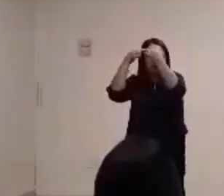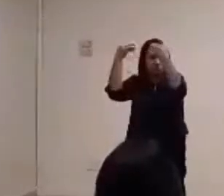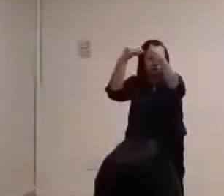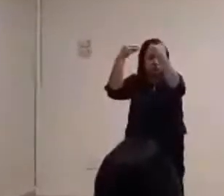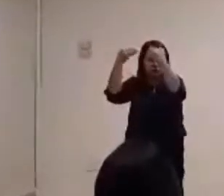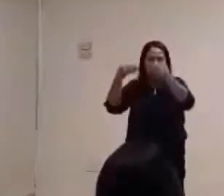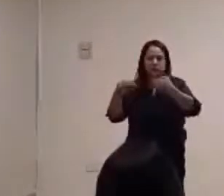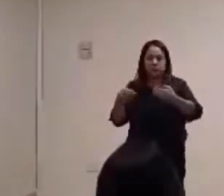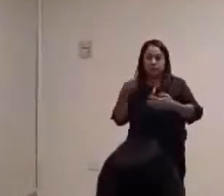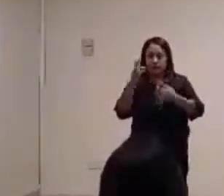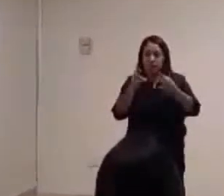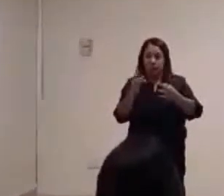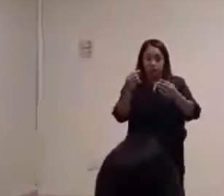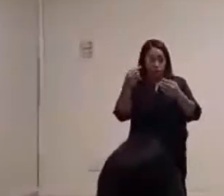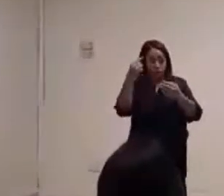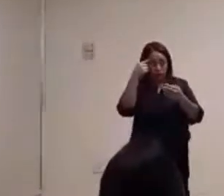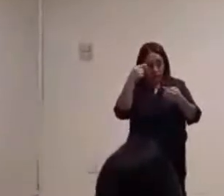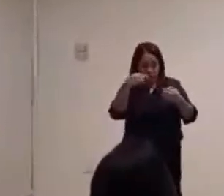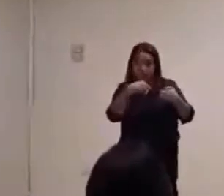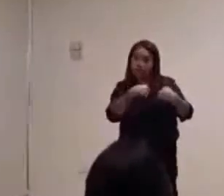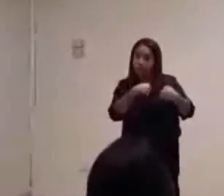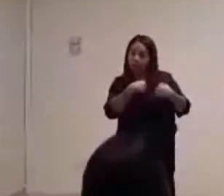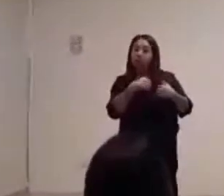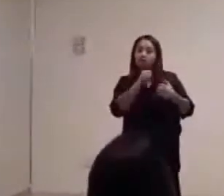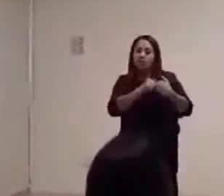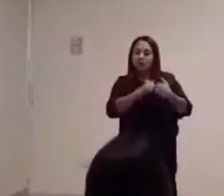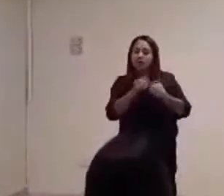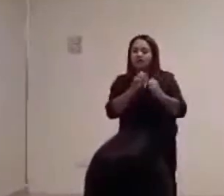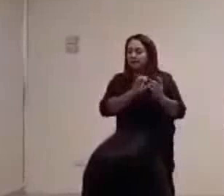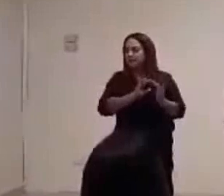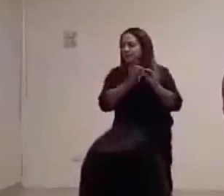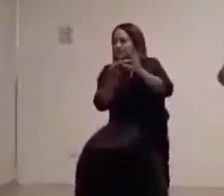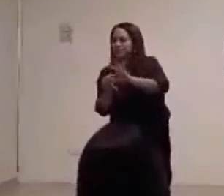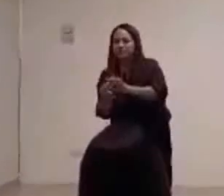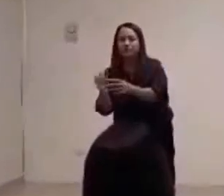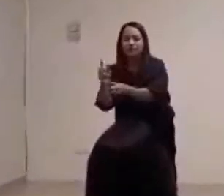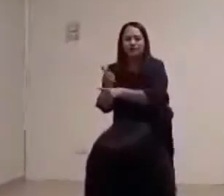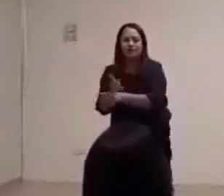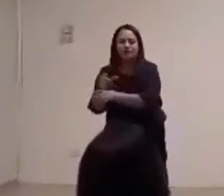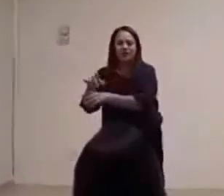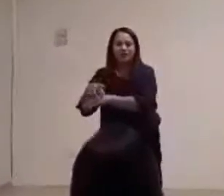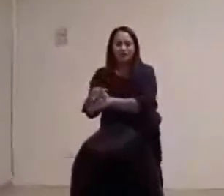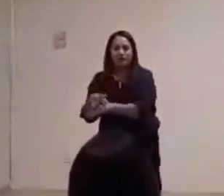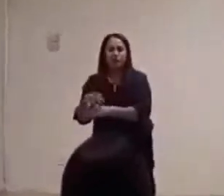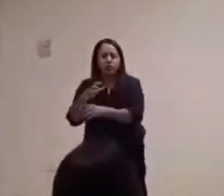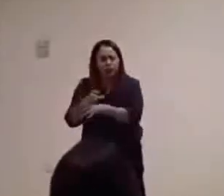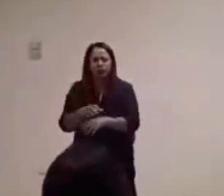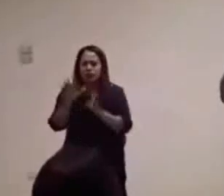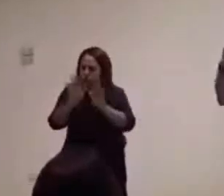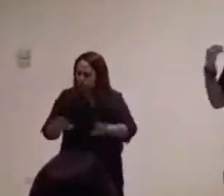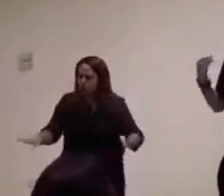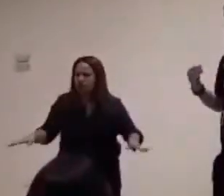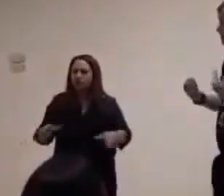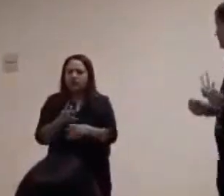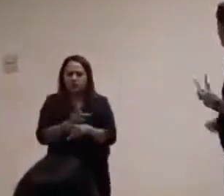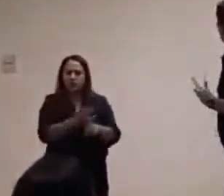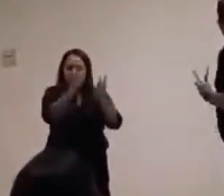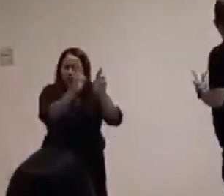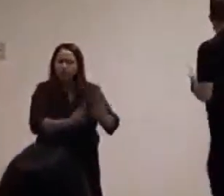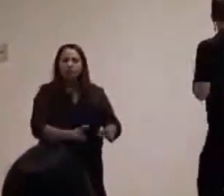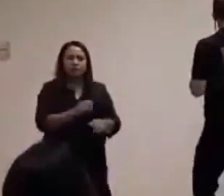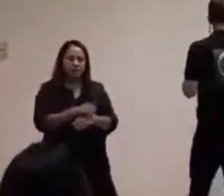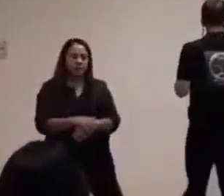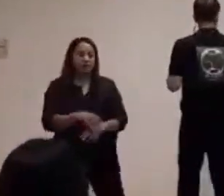If you think about here, you care about health. You care really about the children. You care about respect.